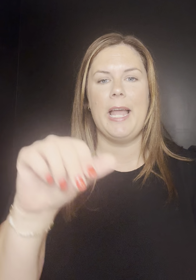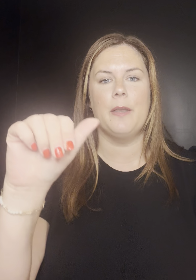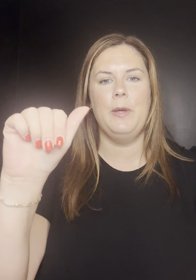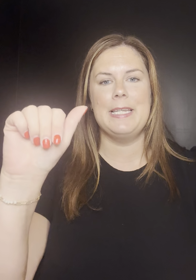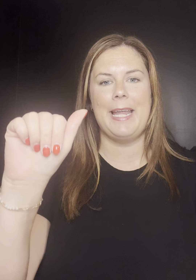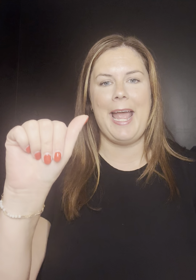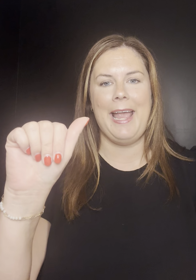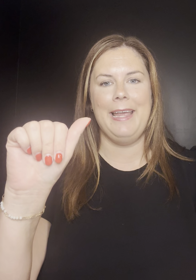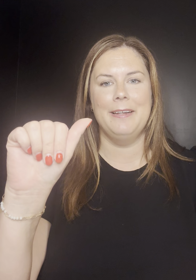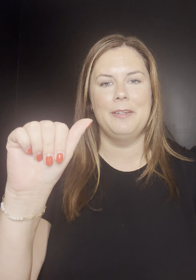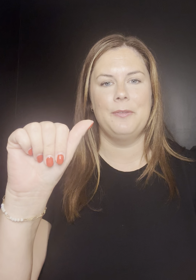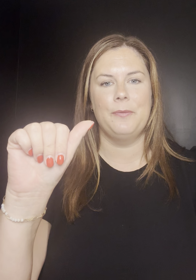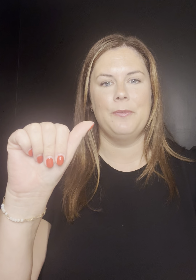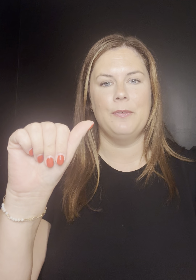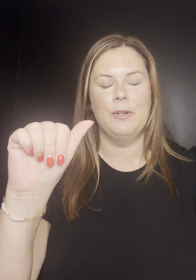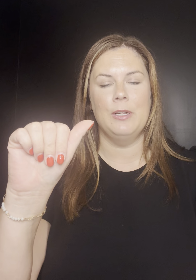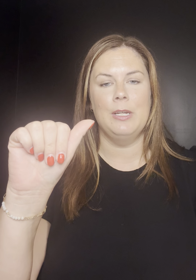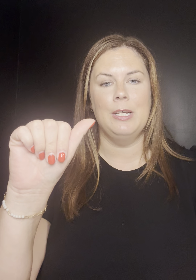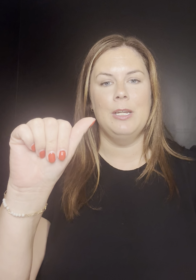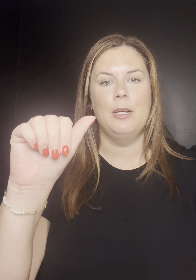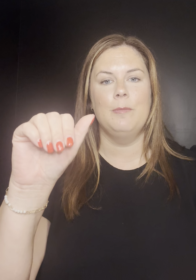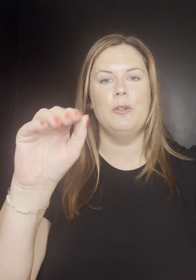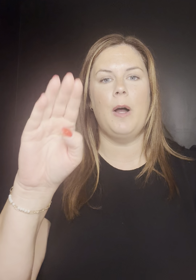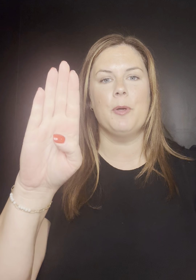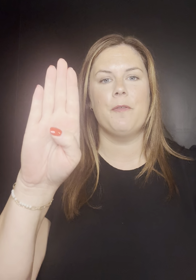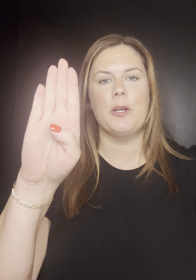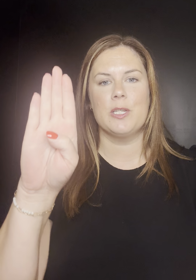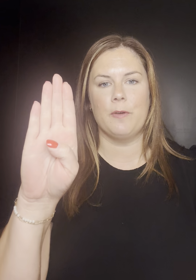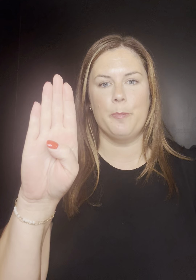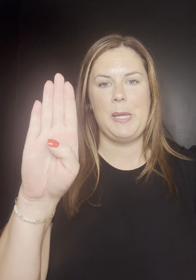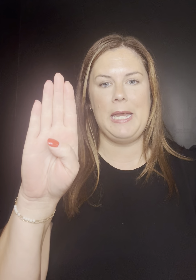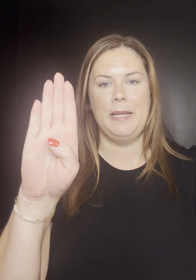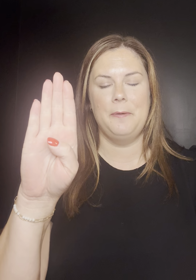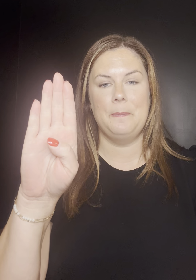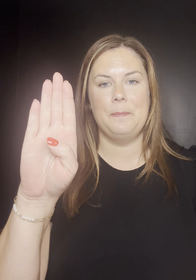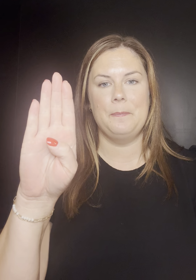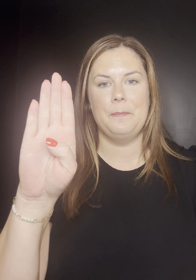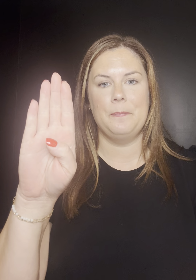We did A, move up your fingers for B,